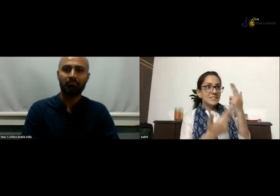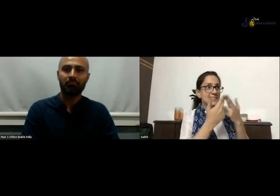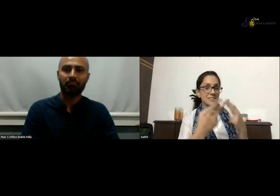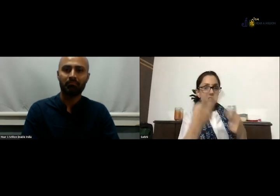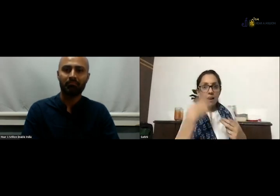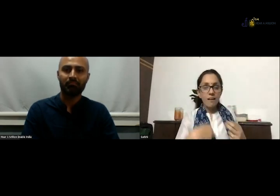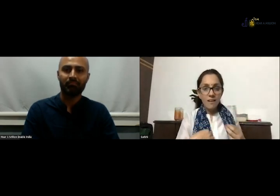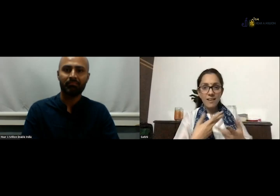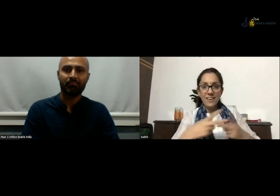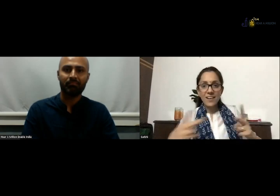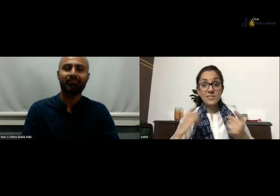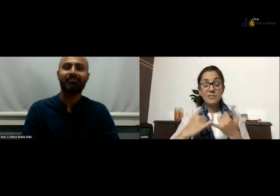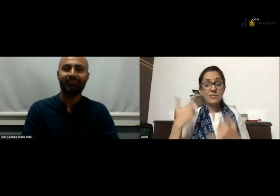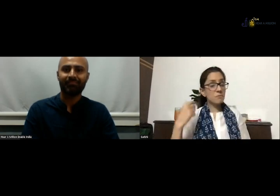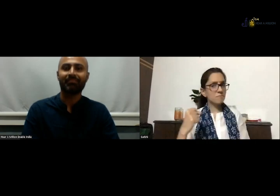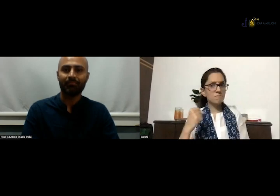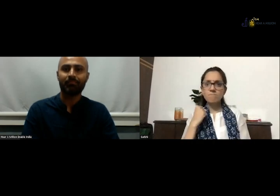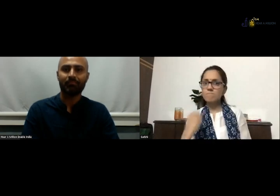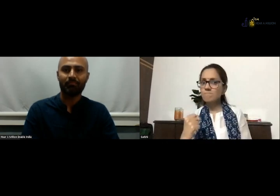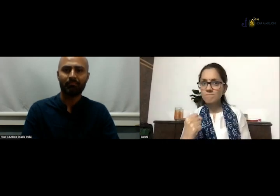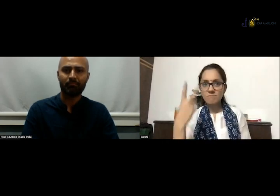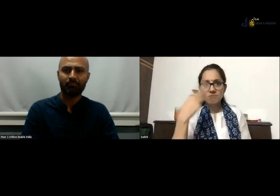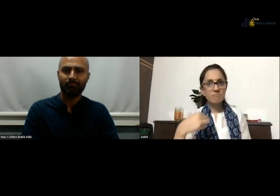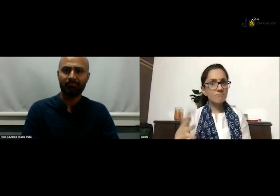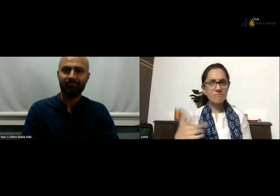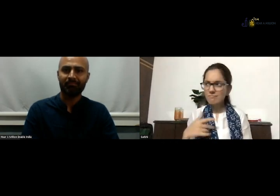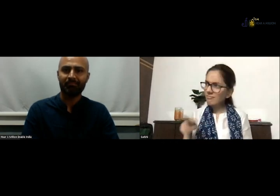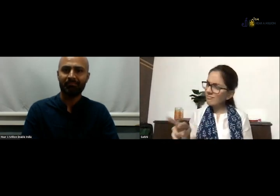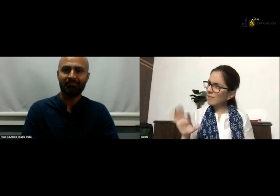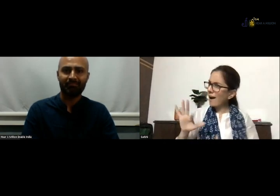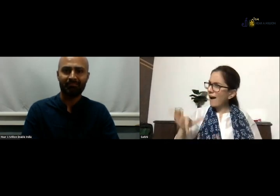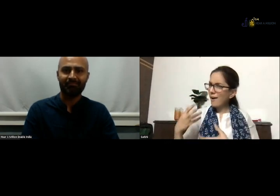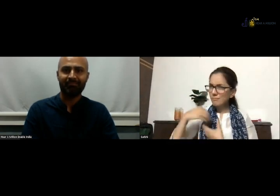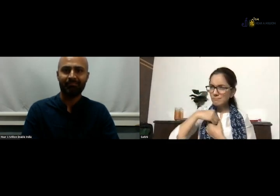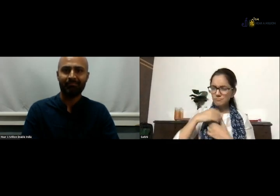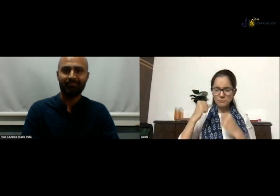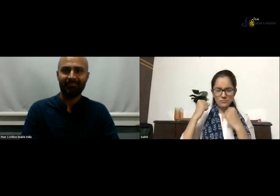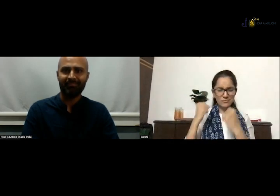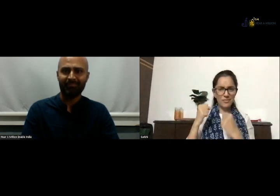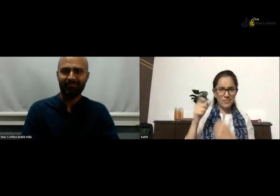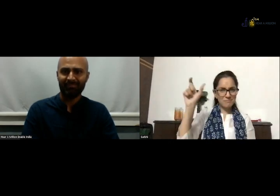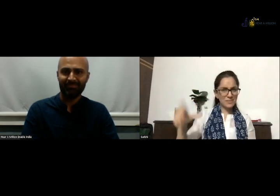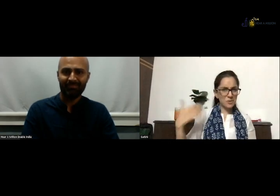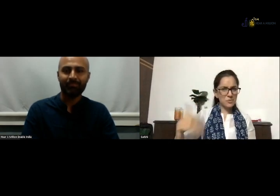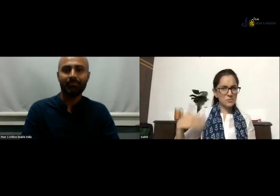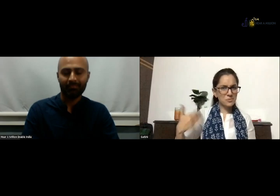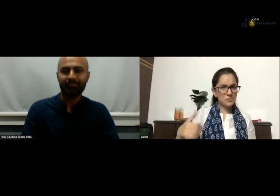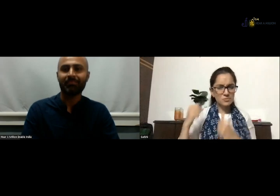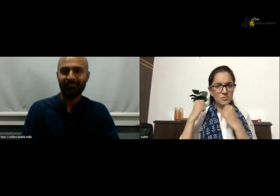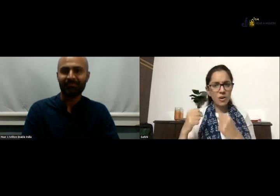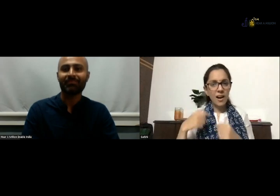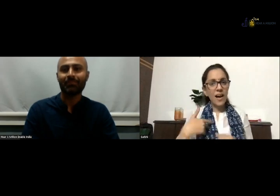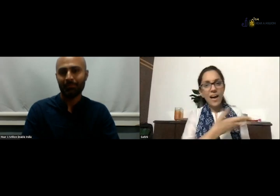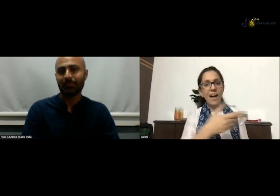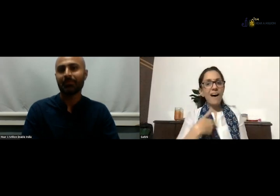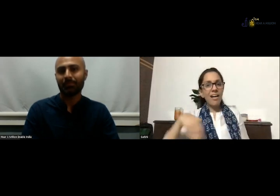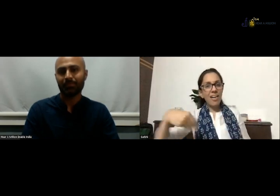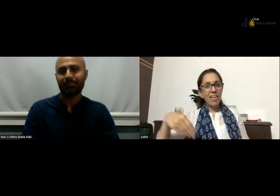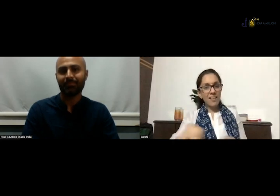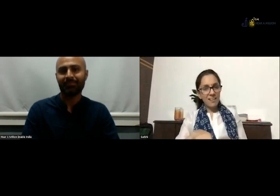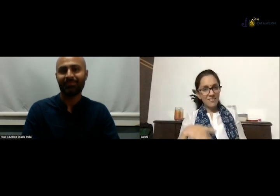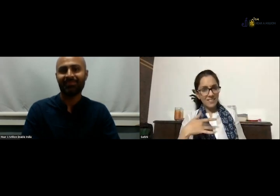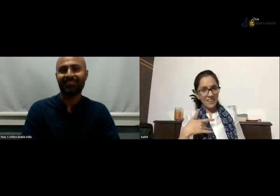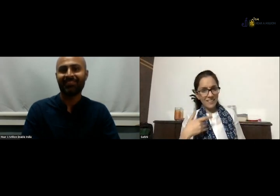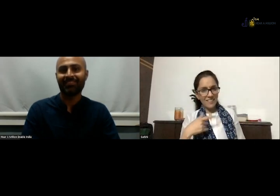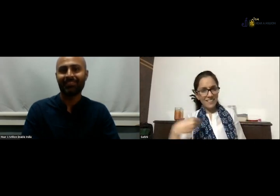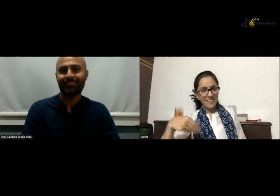that don't get underconfident, by hearing different stories. She was so strong. How could one can be so